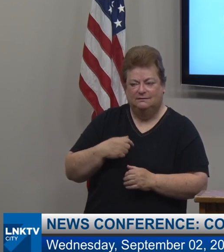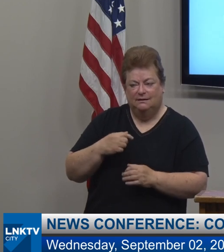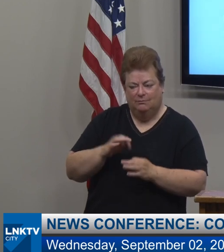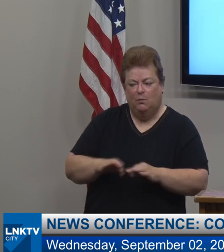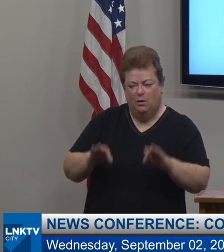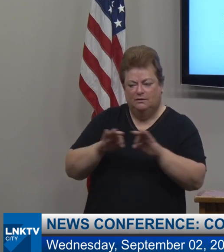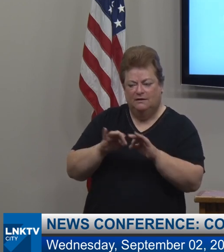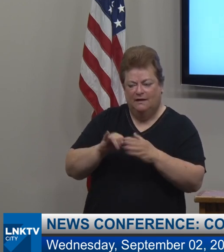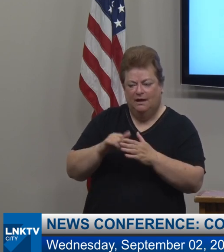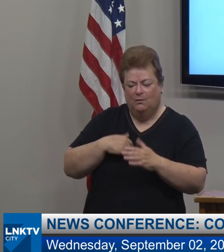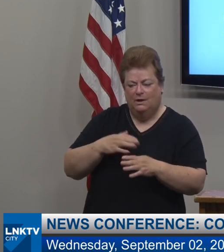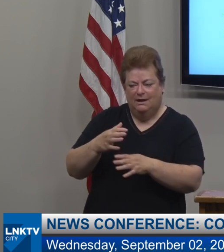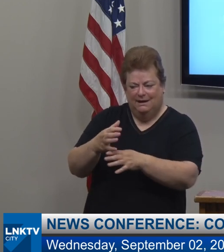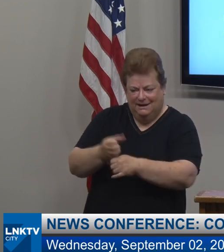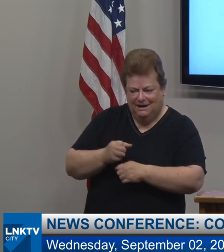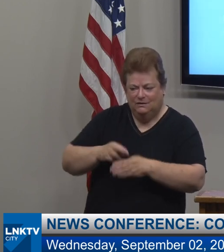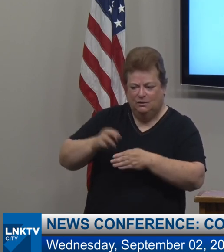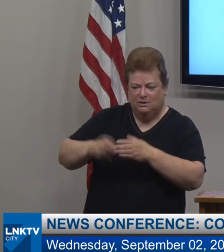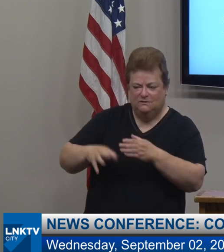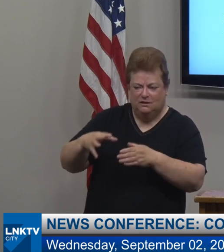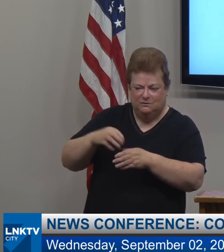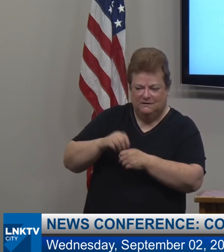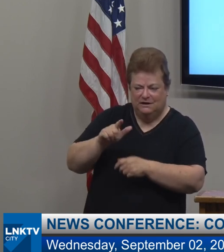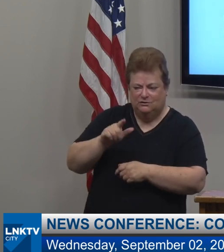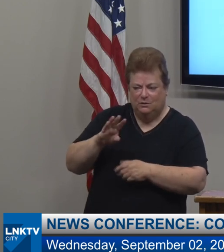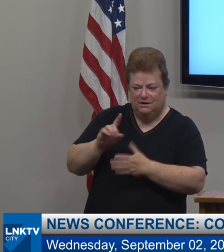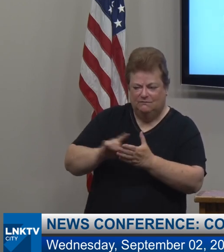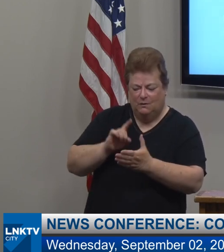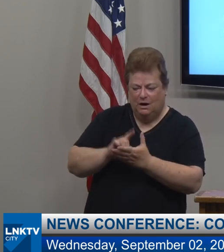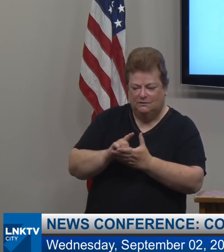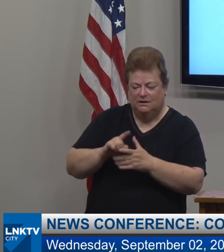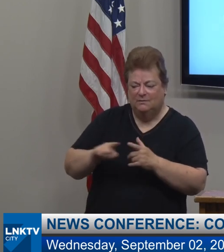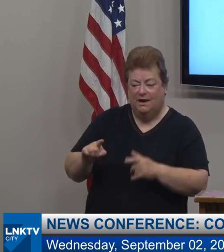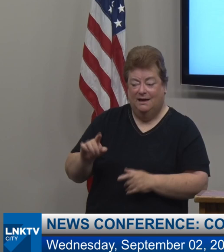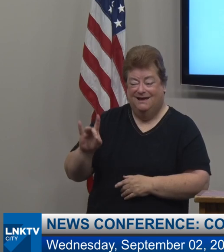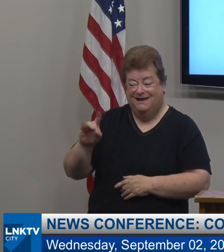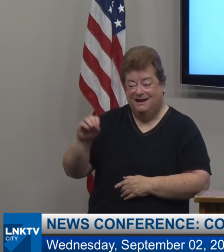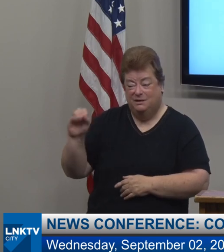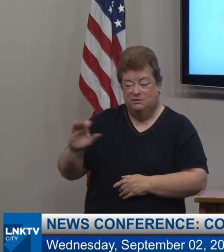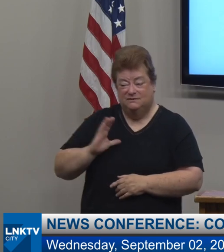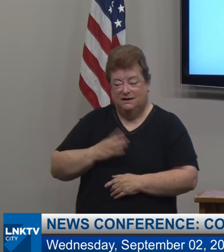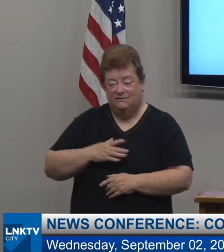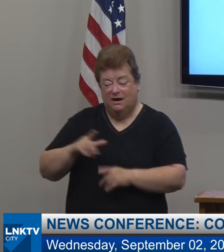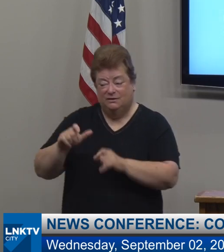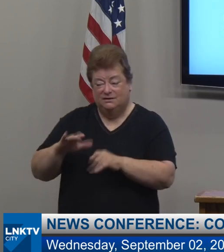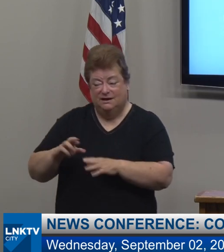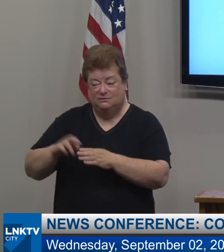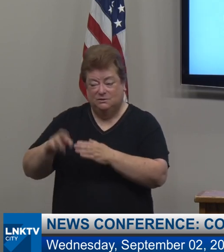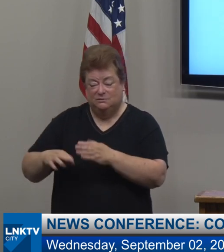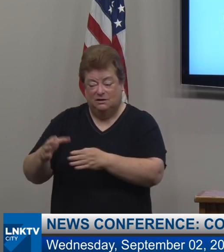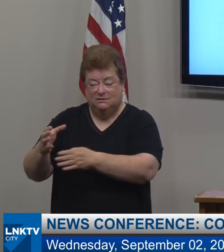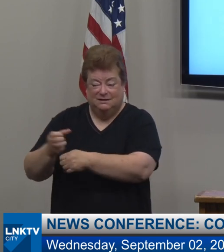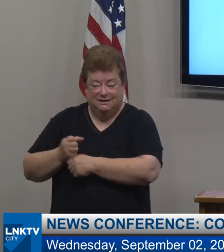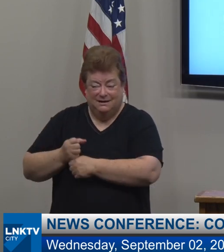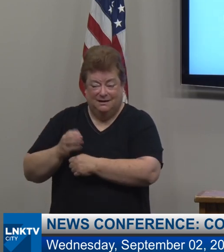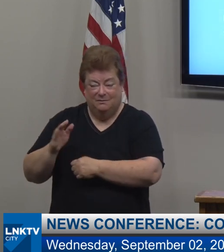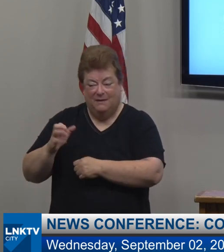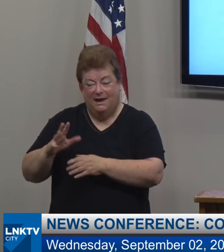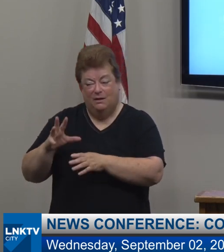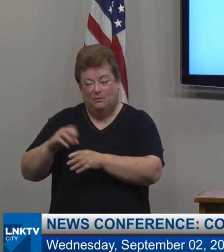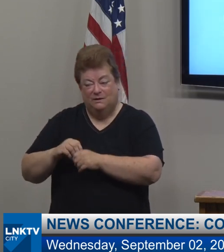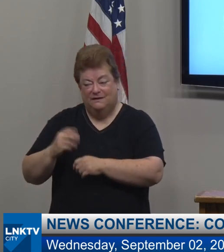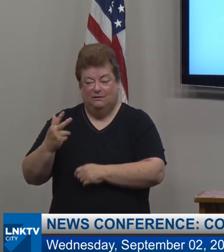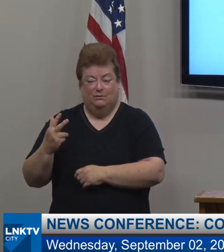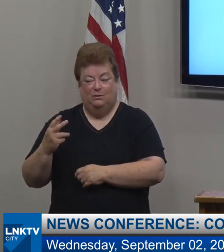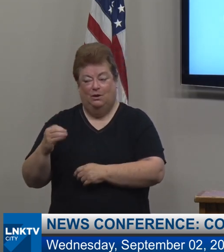24 hours. We're seeing the vast majority, about 80% of our test results coming back within three